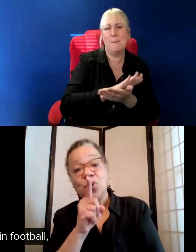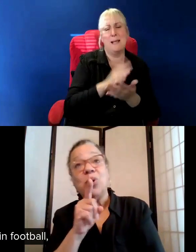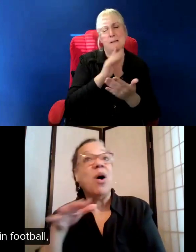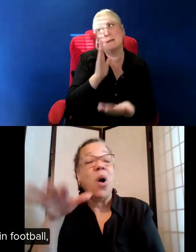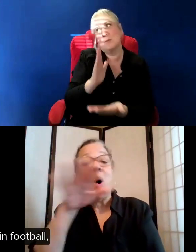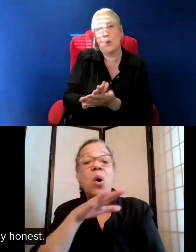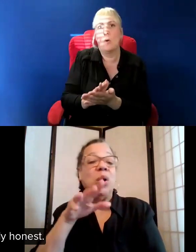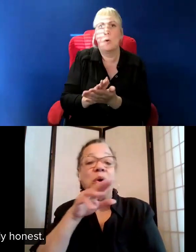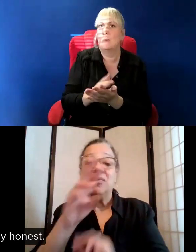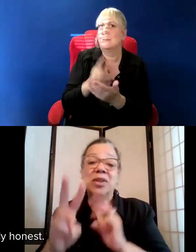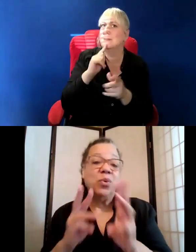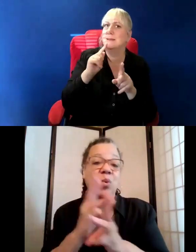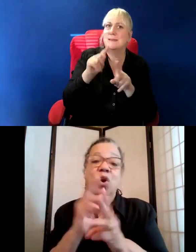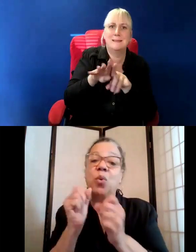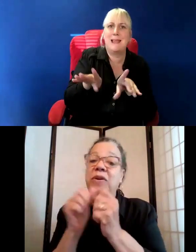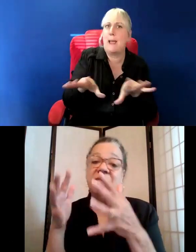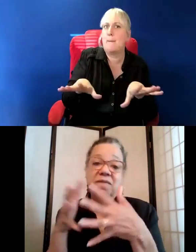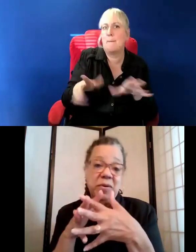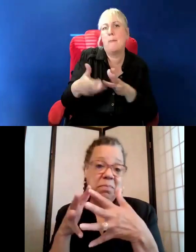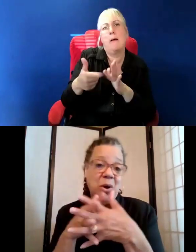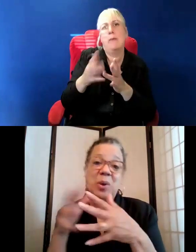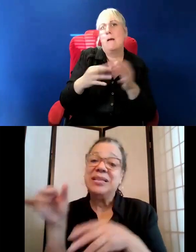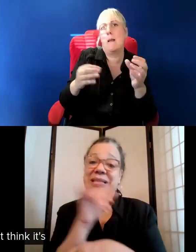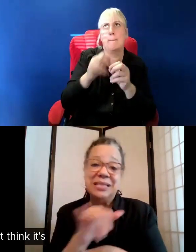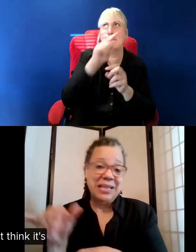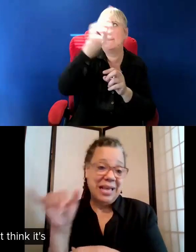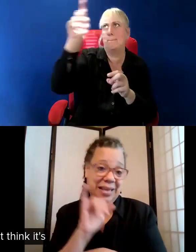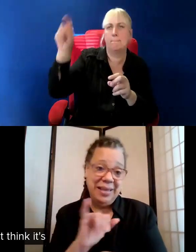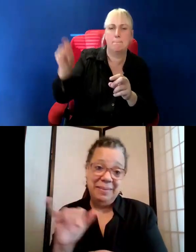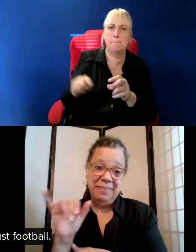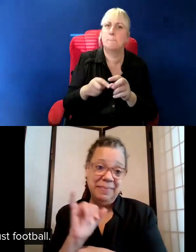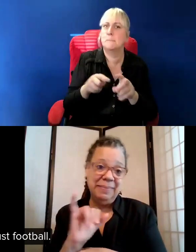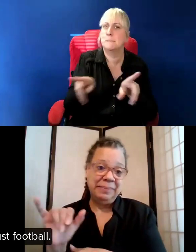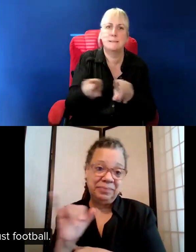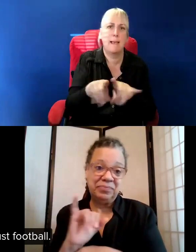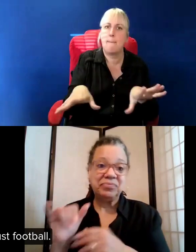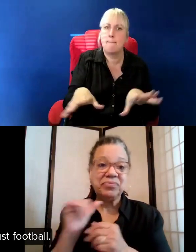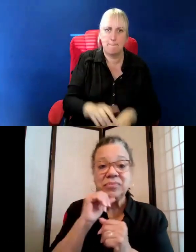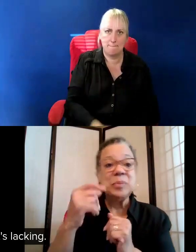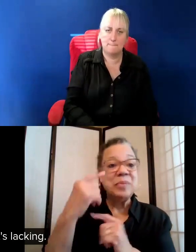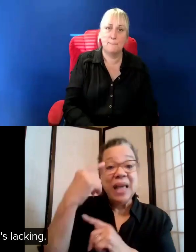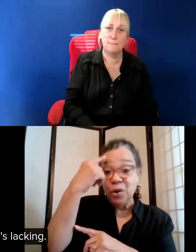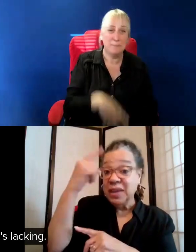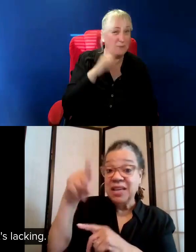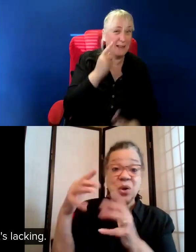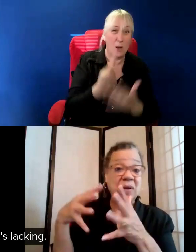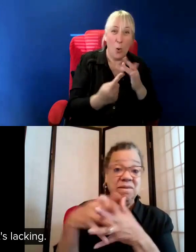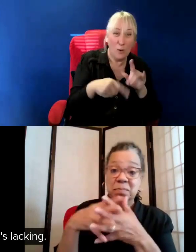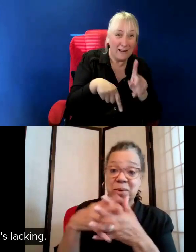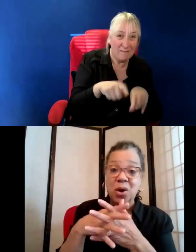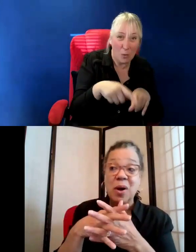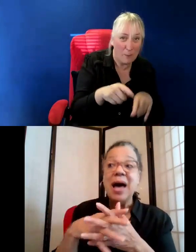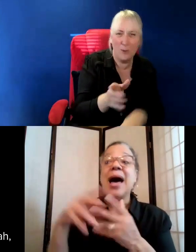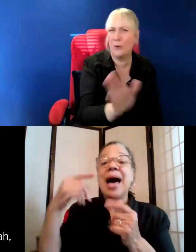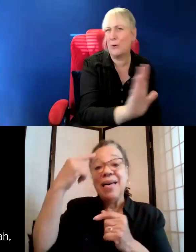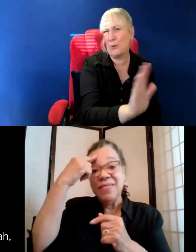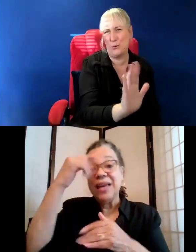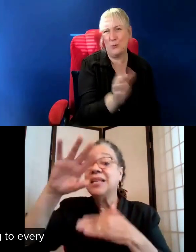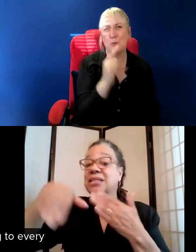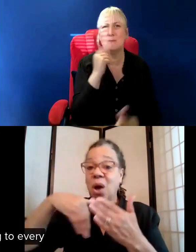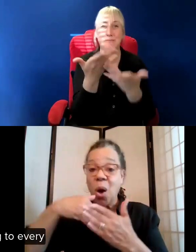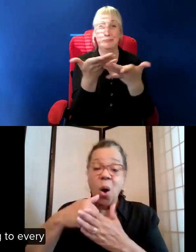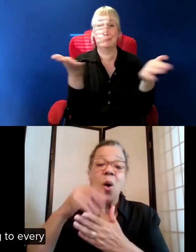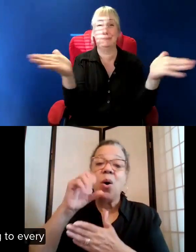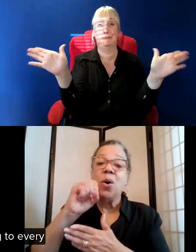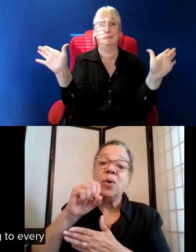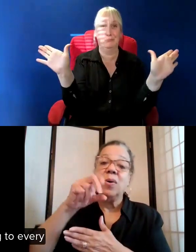board within football, if I'm totally honest. And I don't think it's limited to just football. I think that's lacking in industry. Yeah,